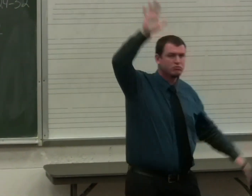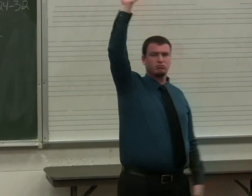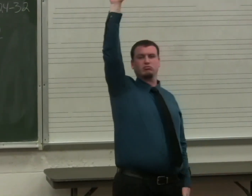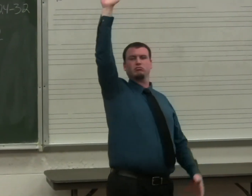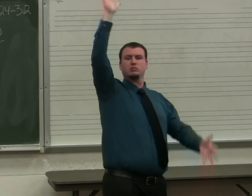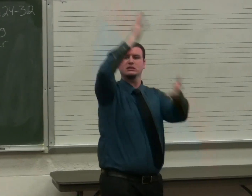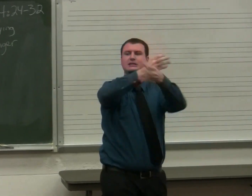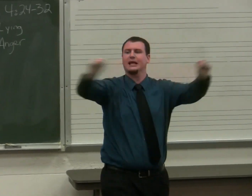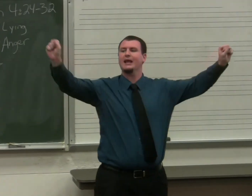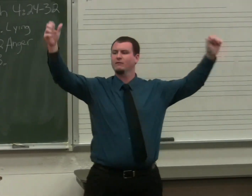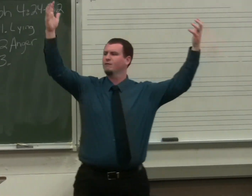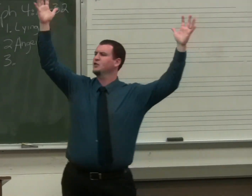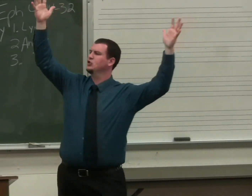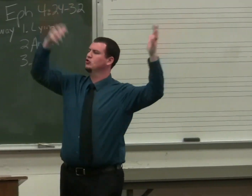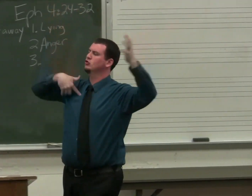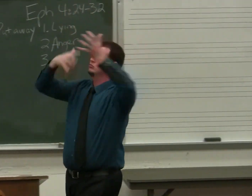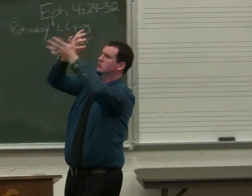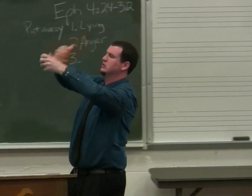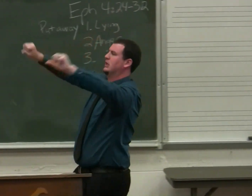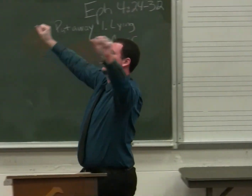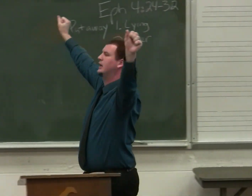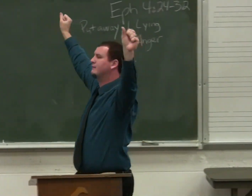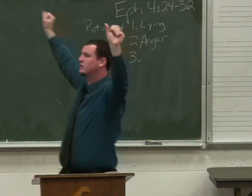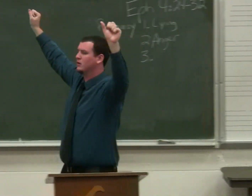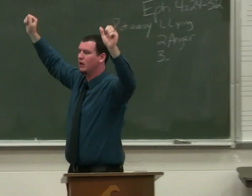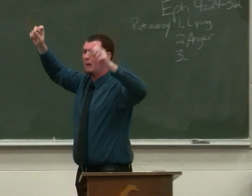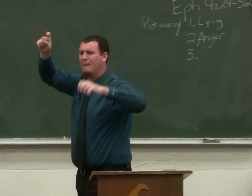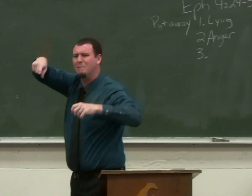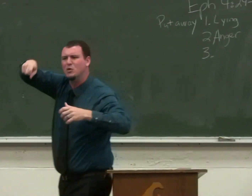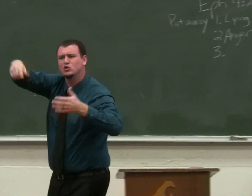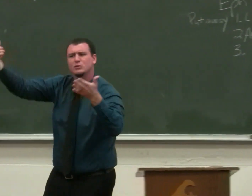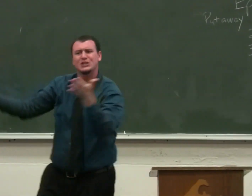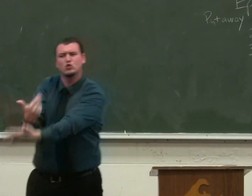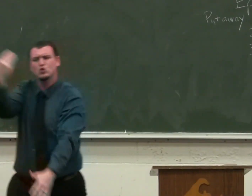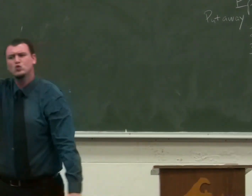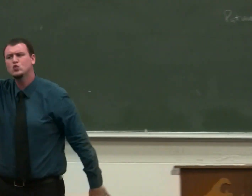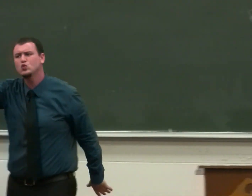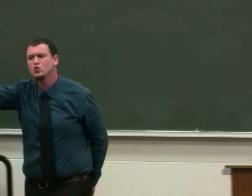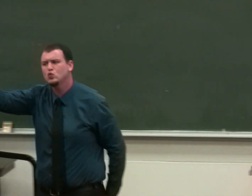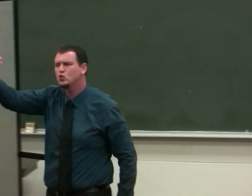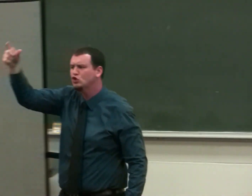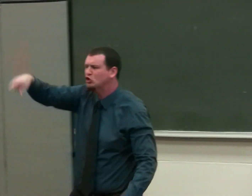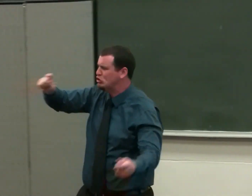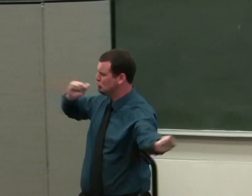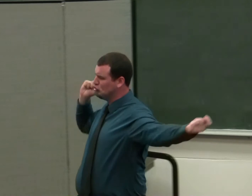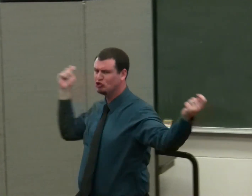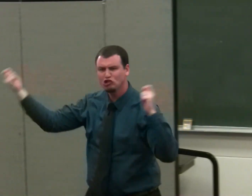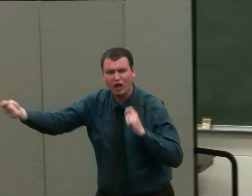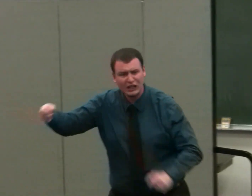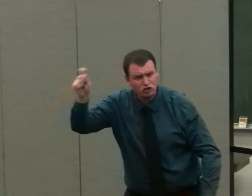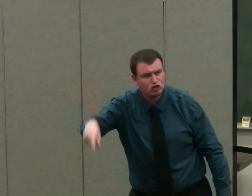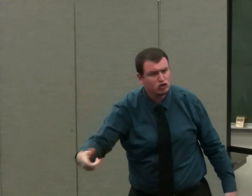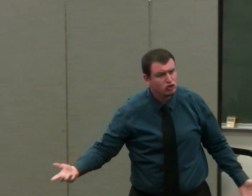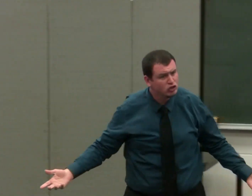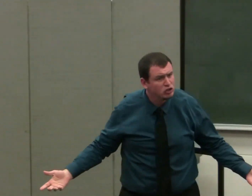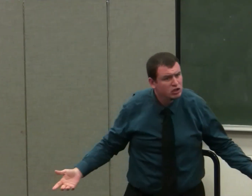who were the old man and are already saved now, you should be new. You